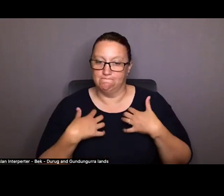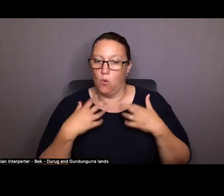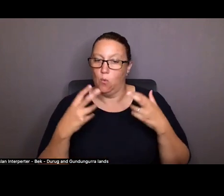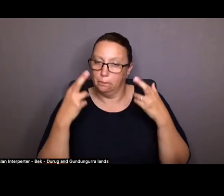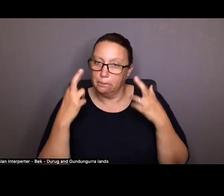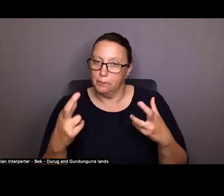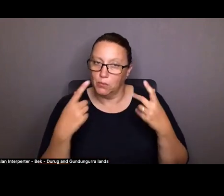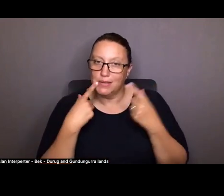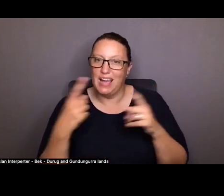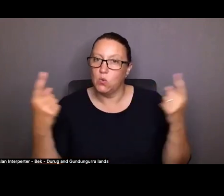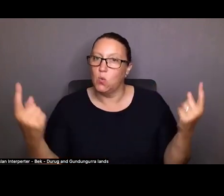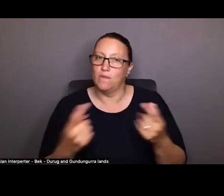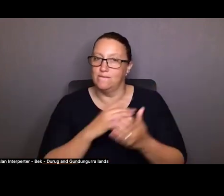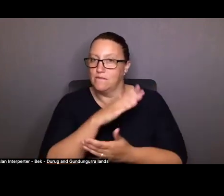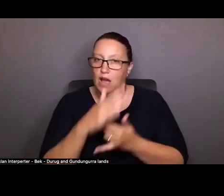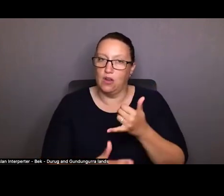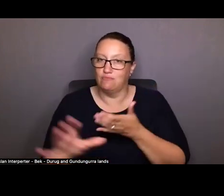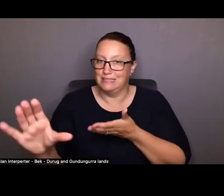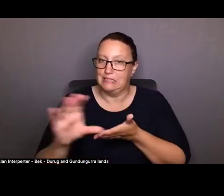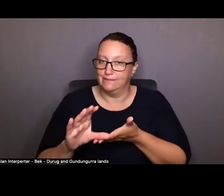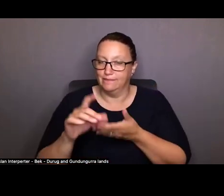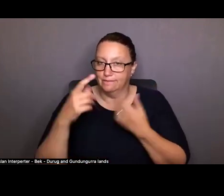final recipients in June.